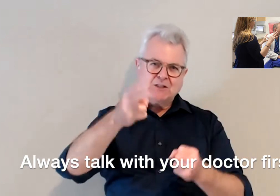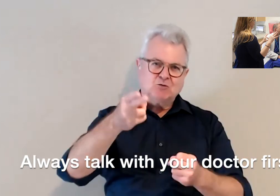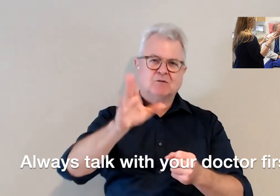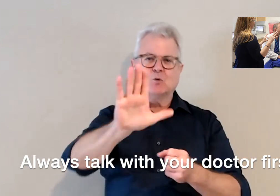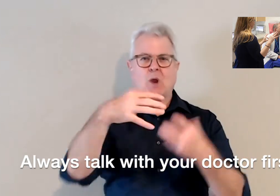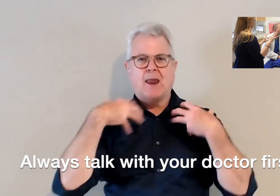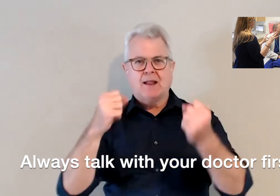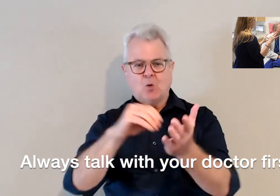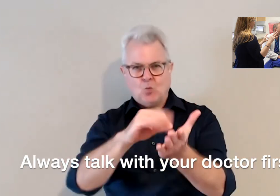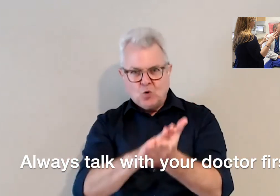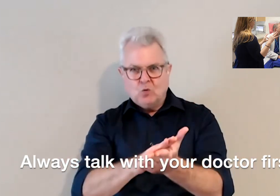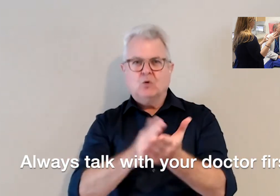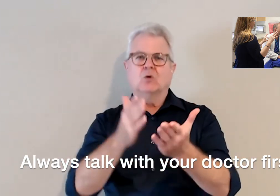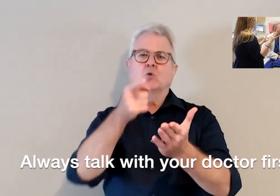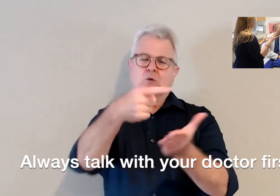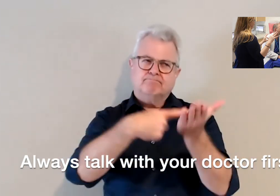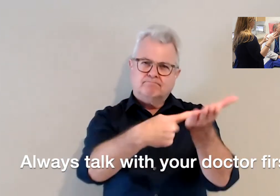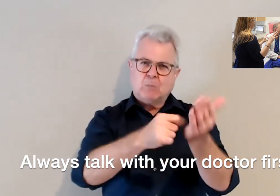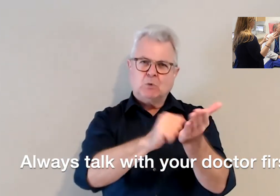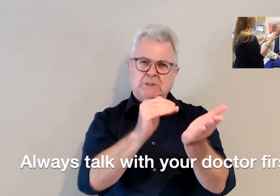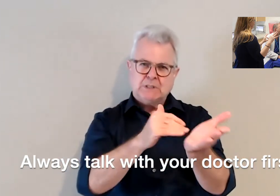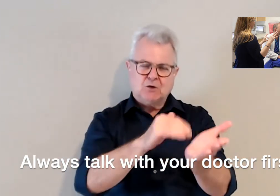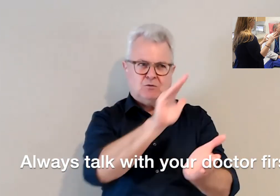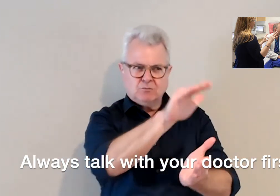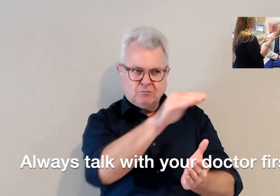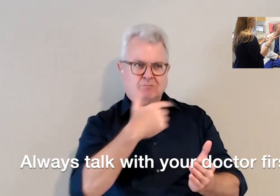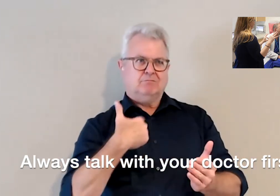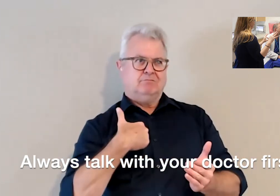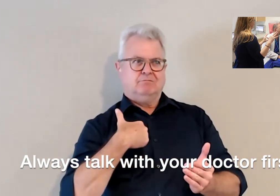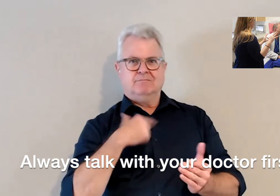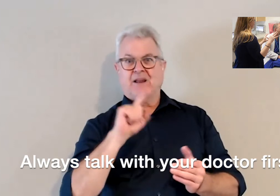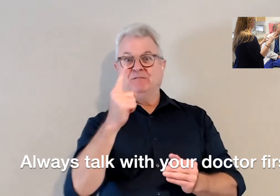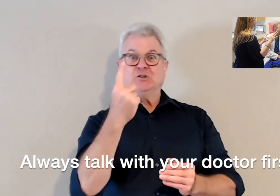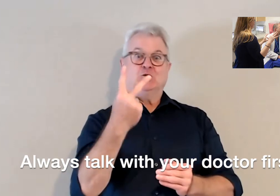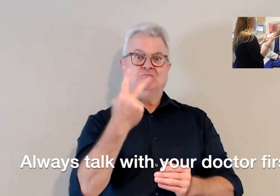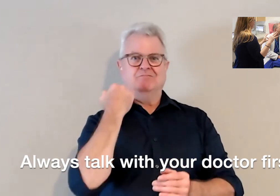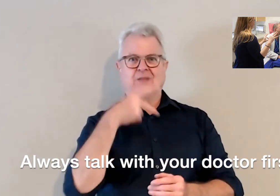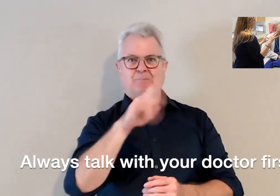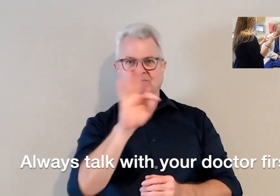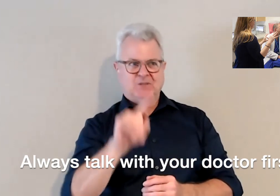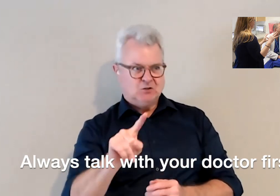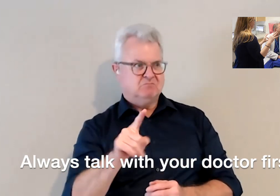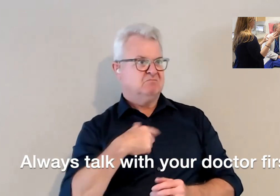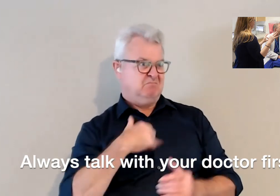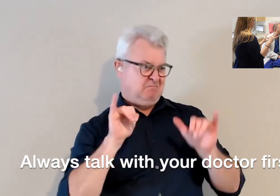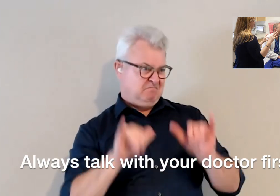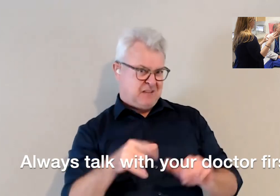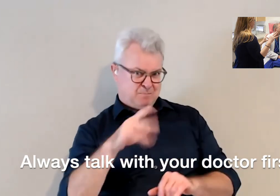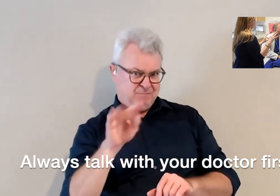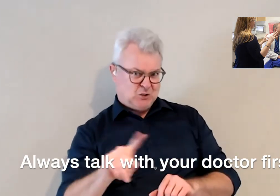your basic history of your health conditions. So when you have that one-on-one consultation, basically you can